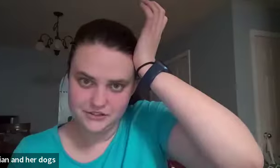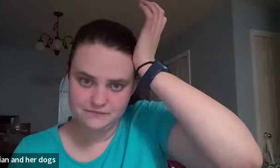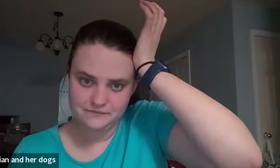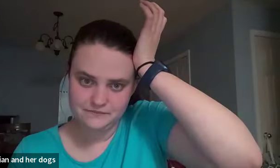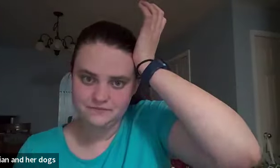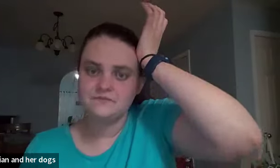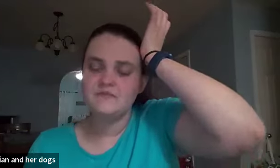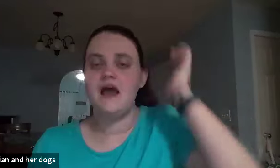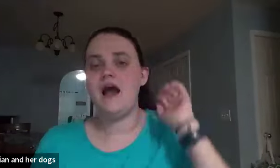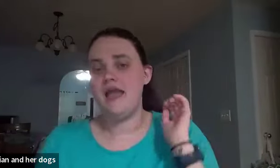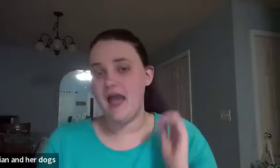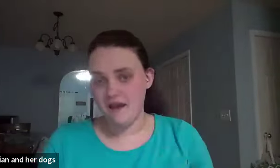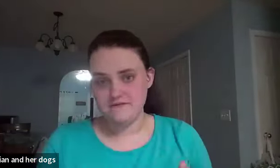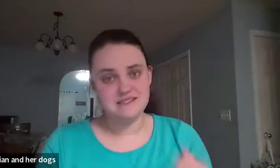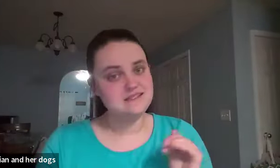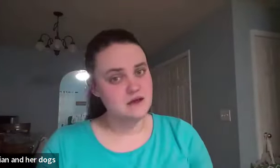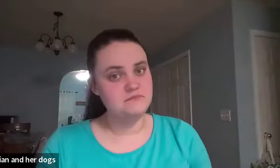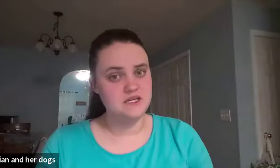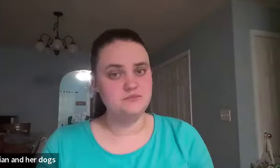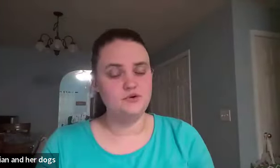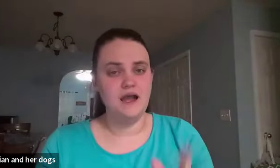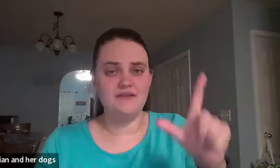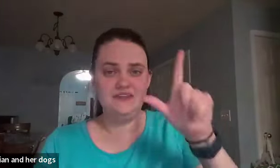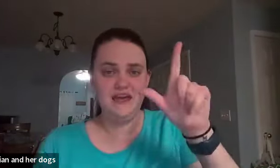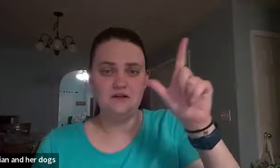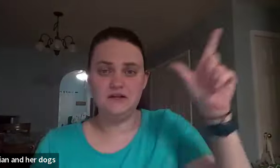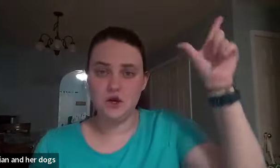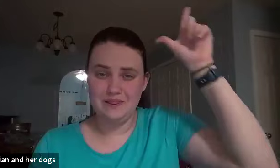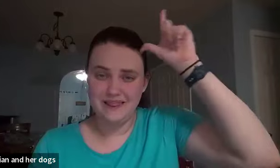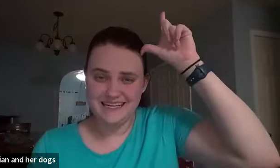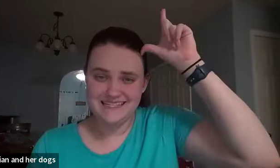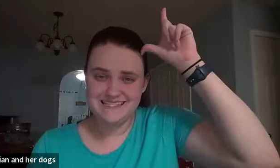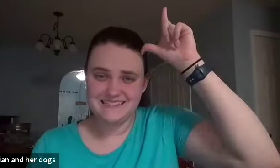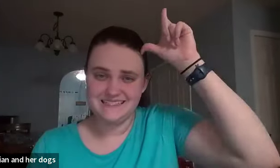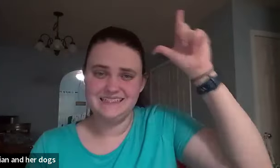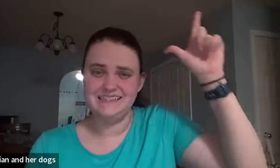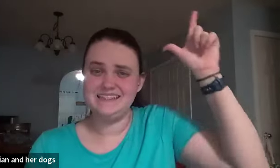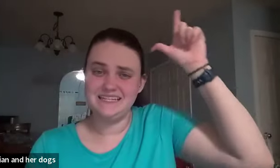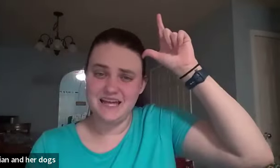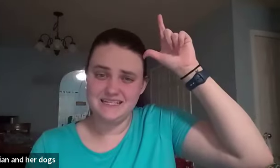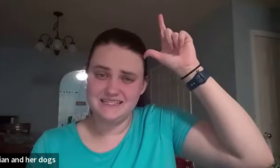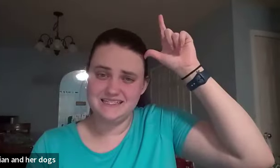Cabbage. I have seen some people add the L and go lettuce.